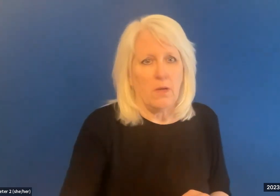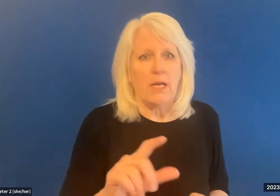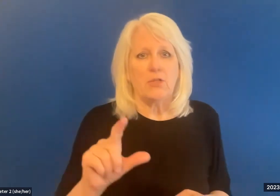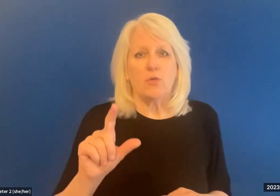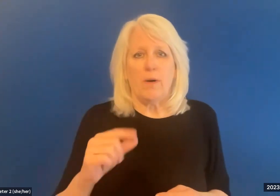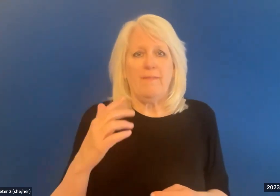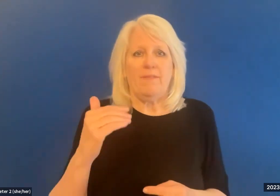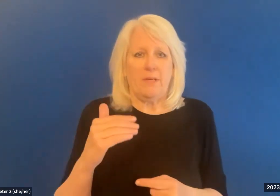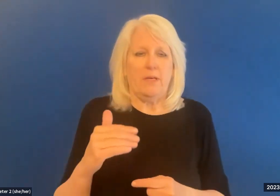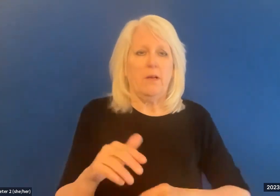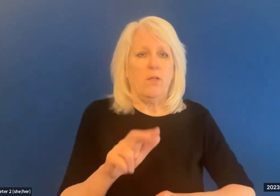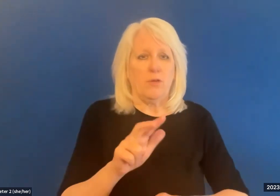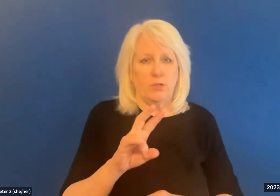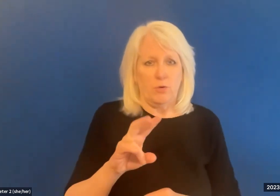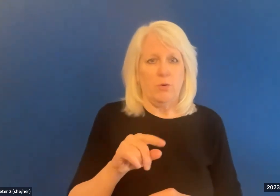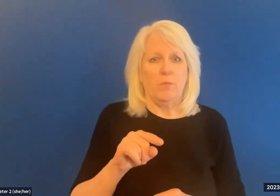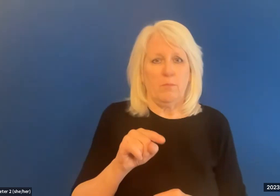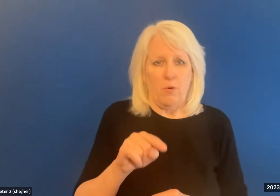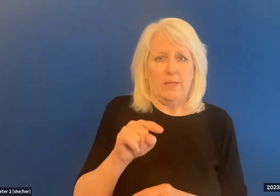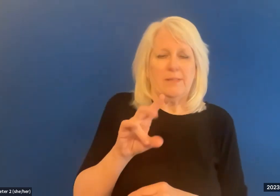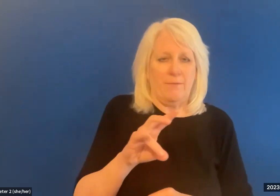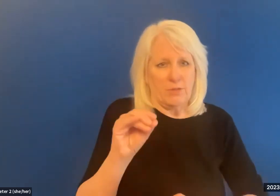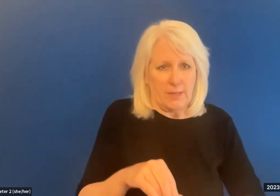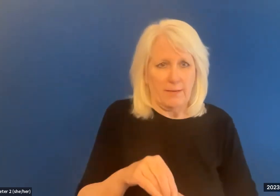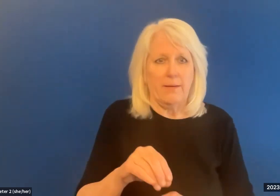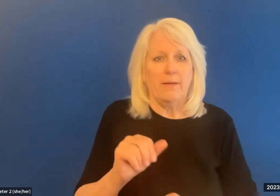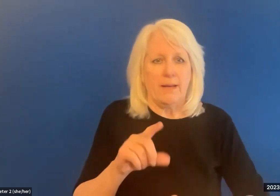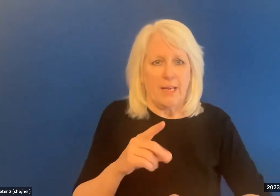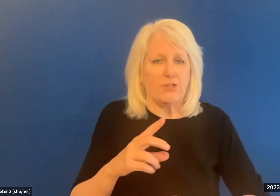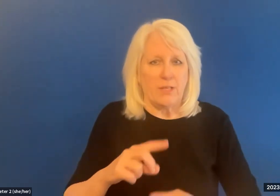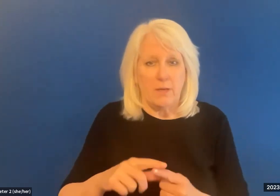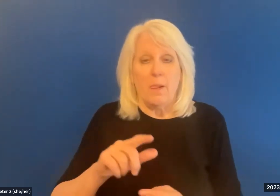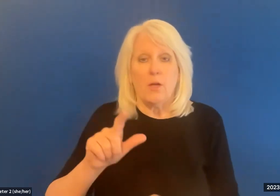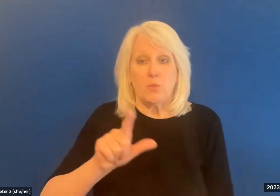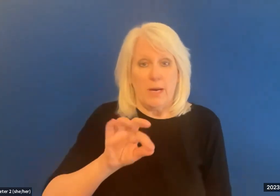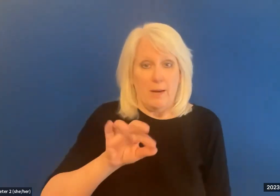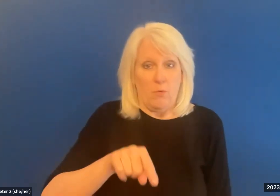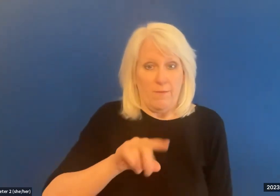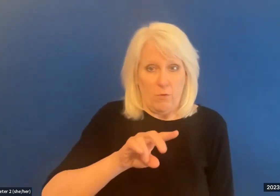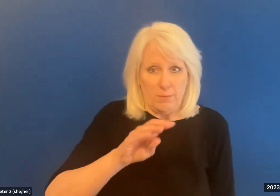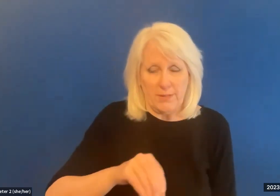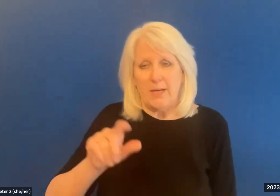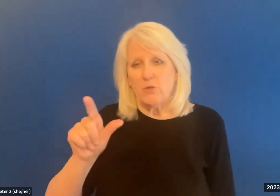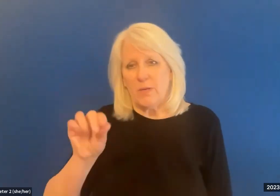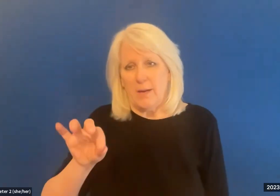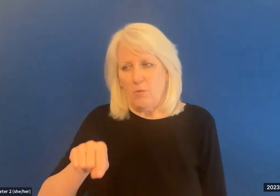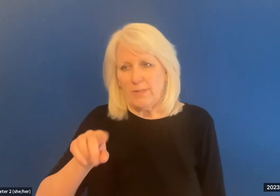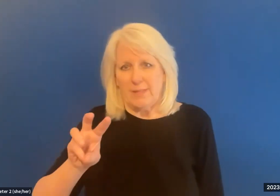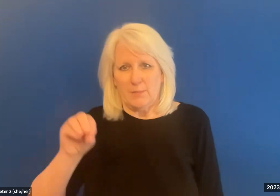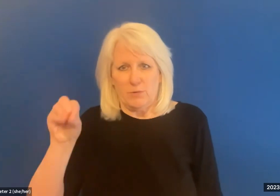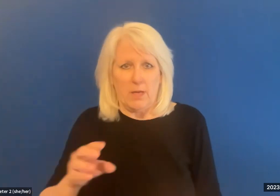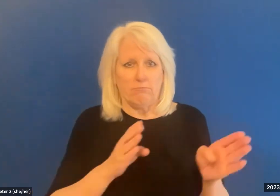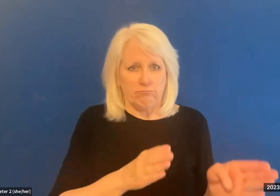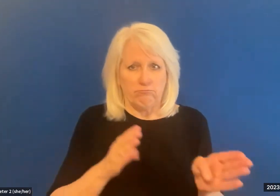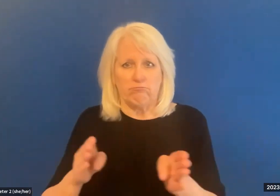2015, 29.4% in 2019, and 29.6% in 2021. Of the students who